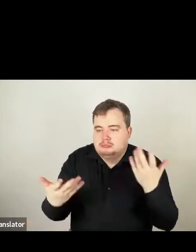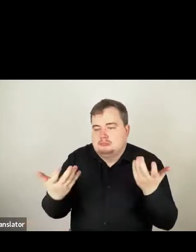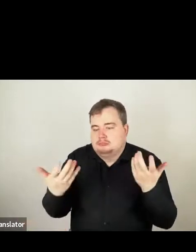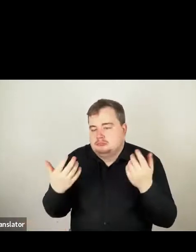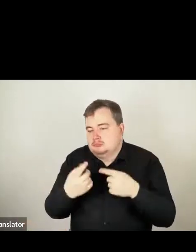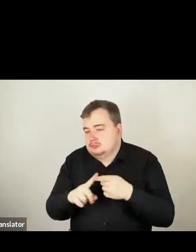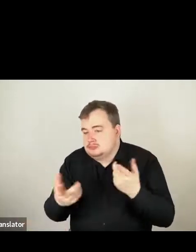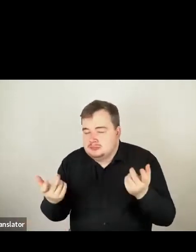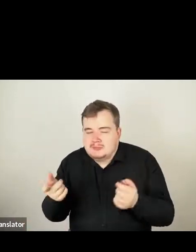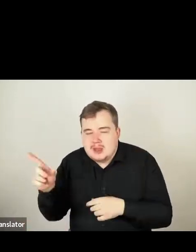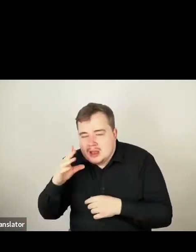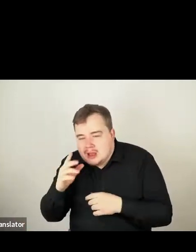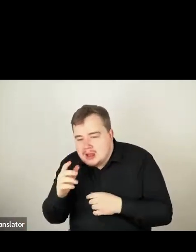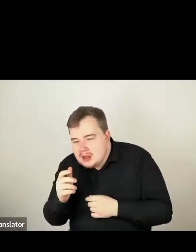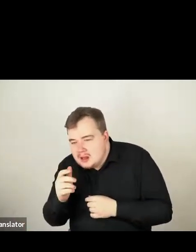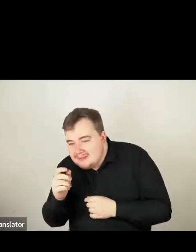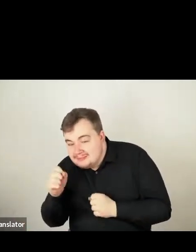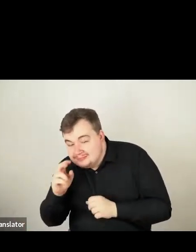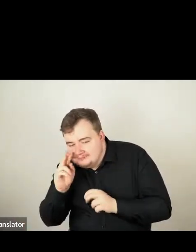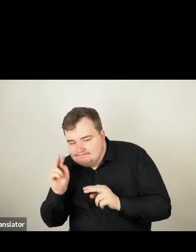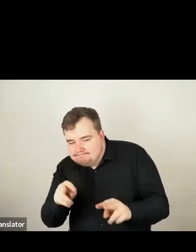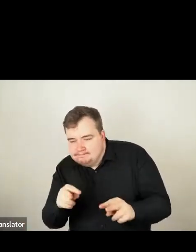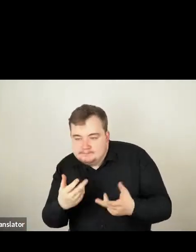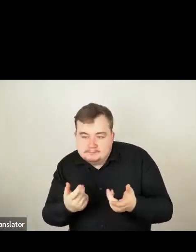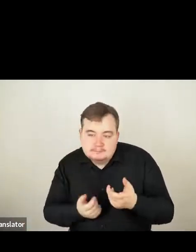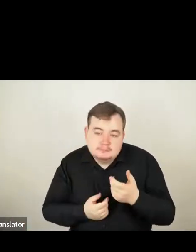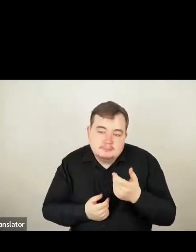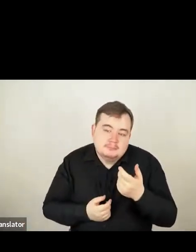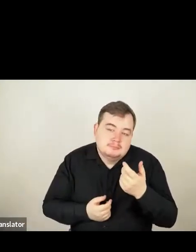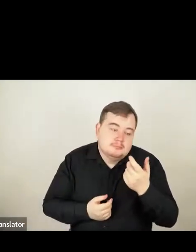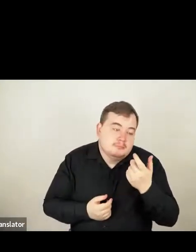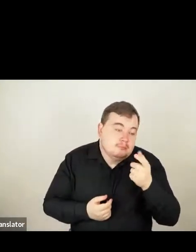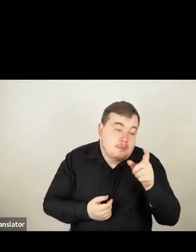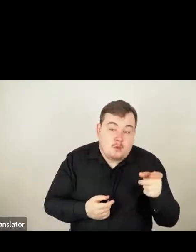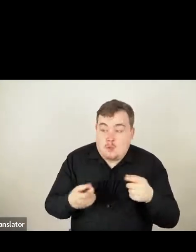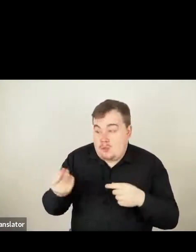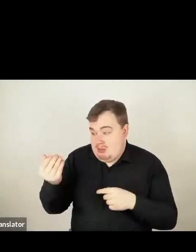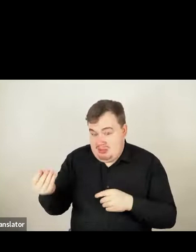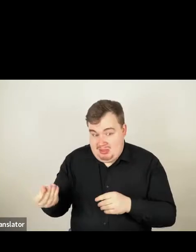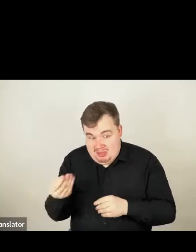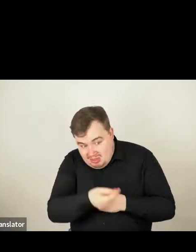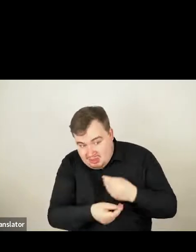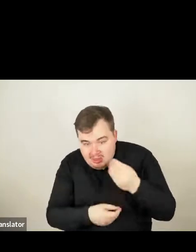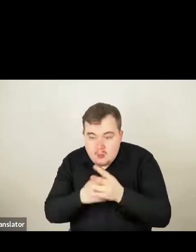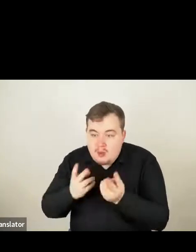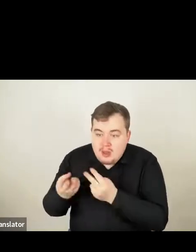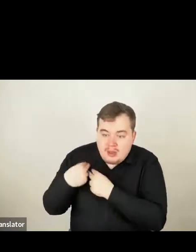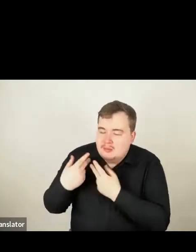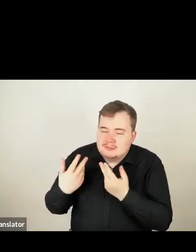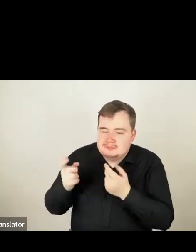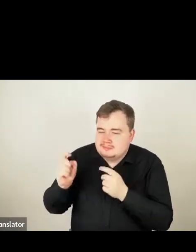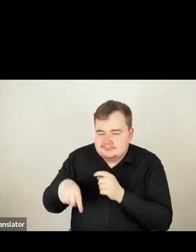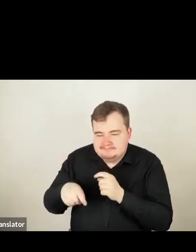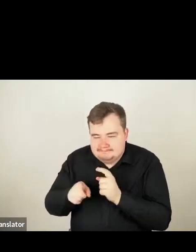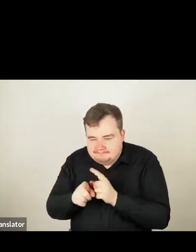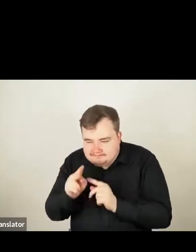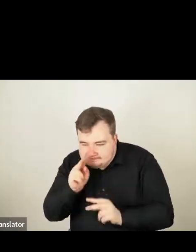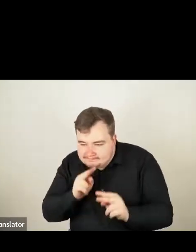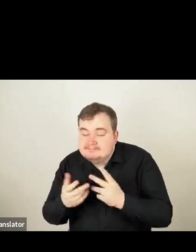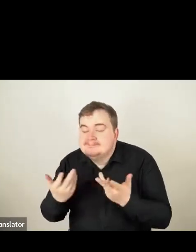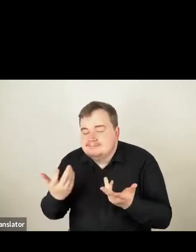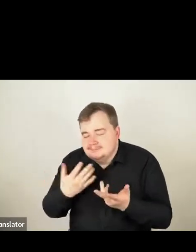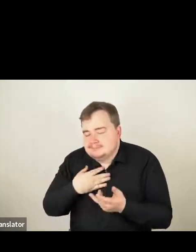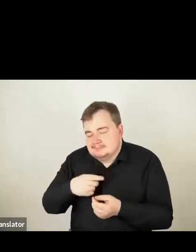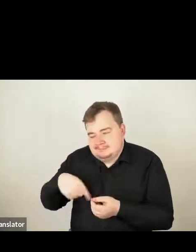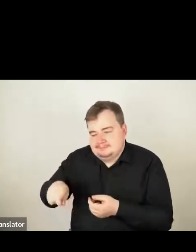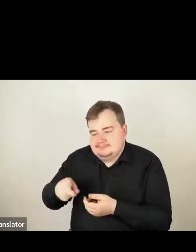for psychologists to help kids in order to be convinced where to go with the father or with the mother.